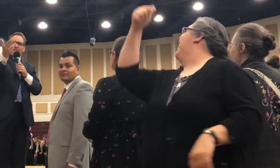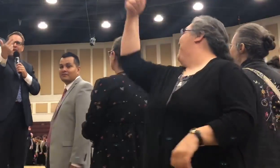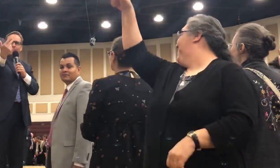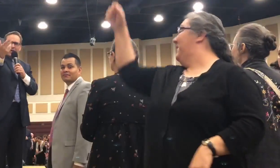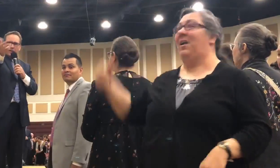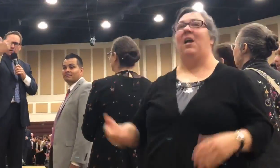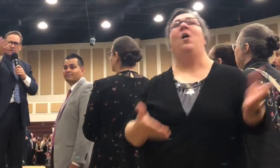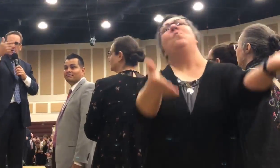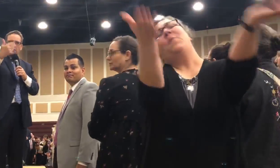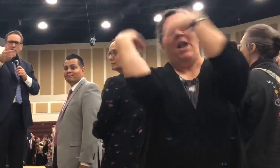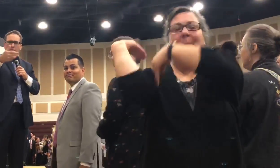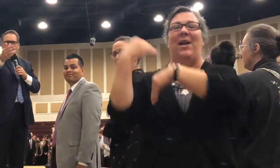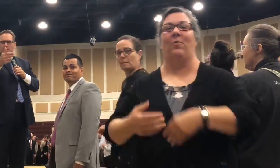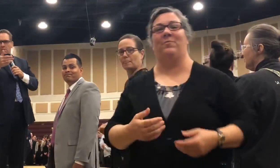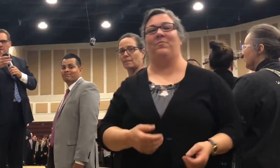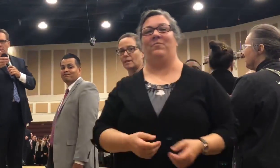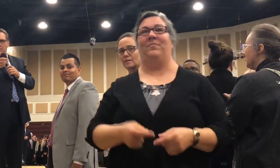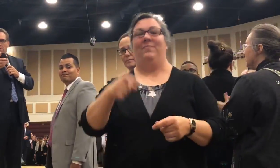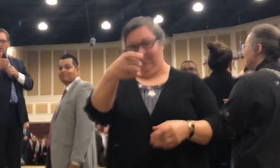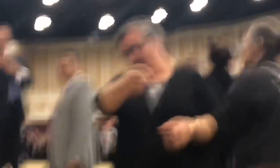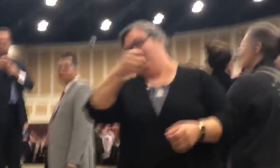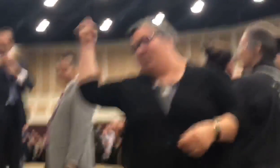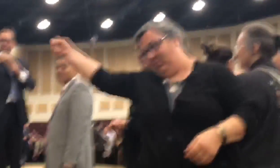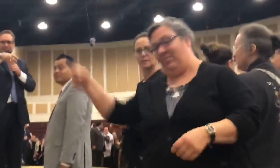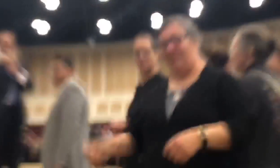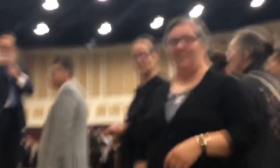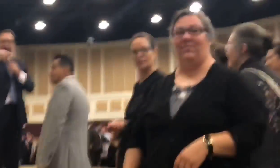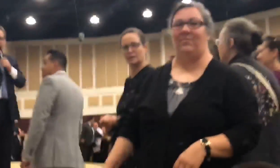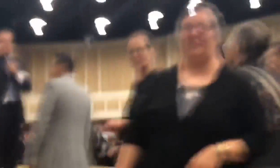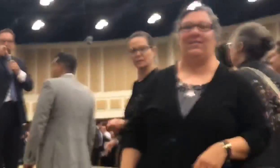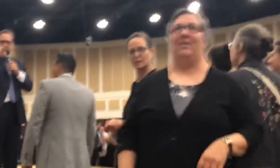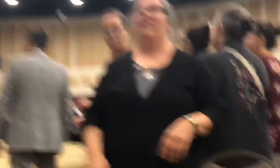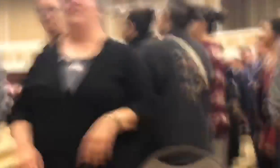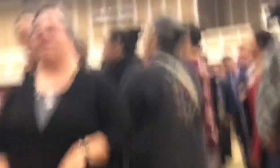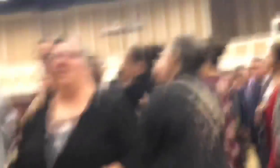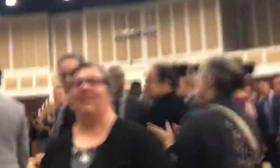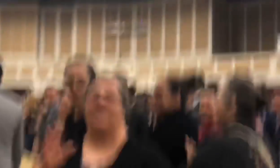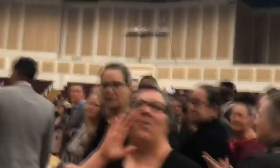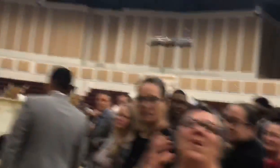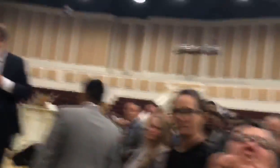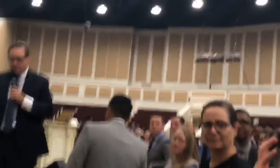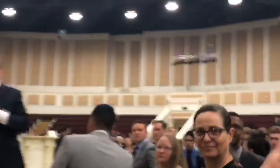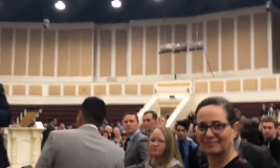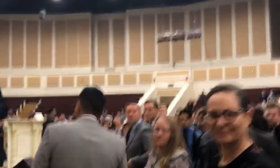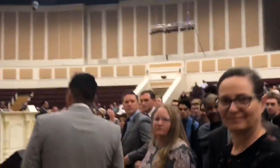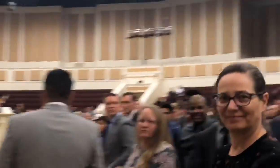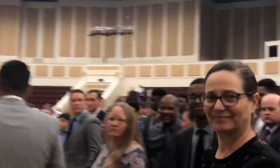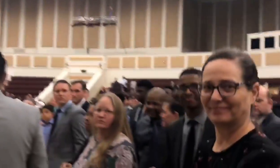Shout, that thing's gonna get knocked over.